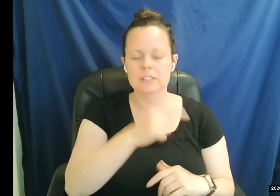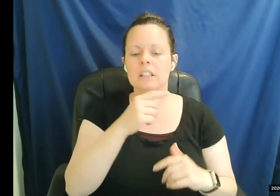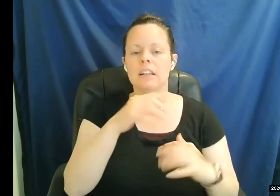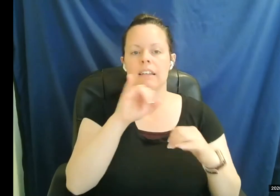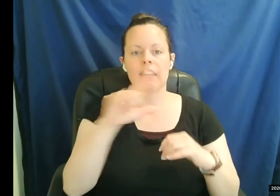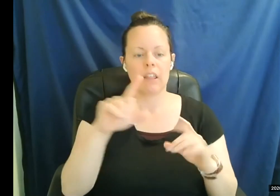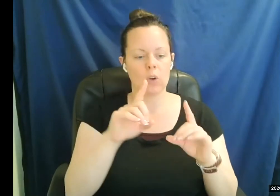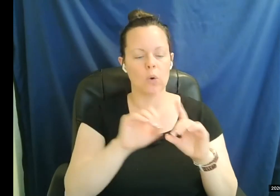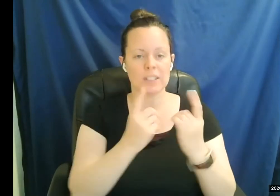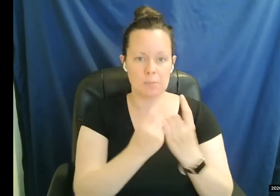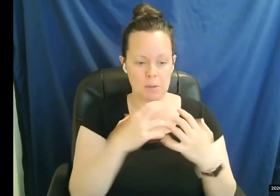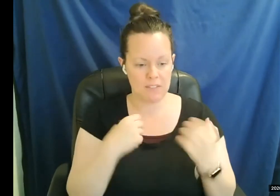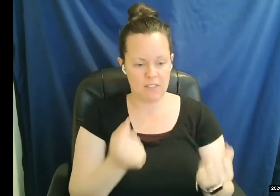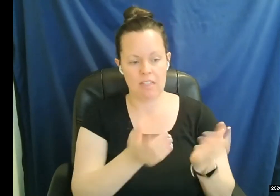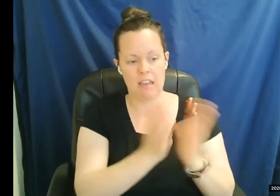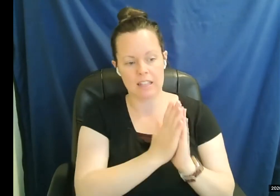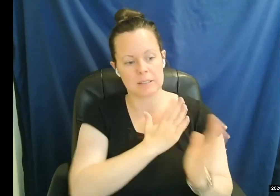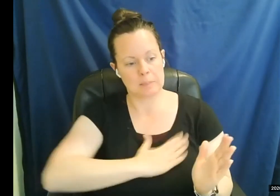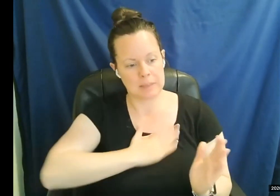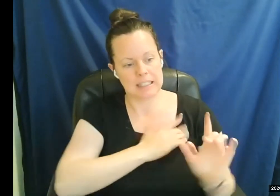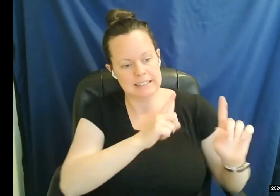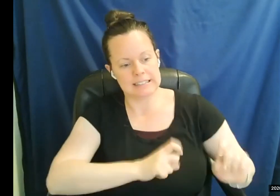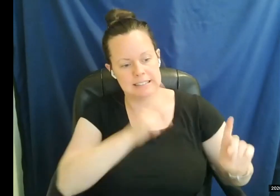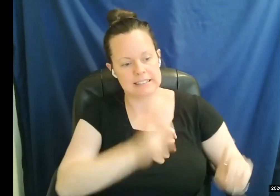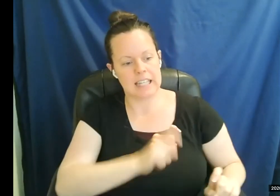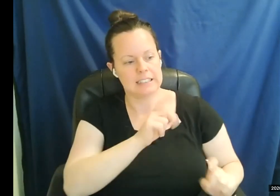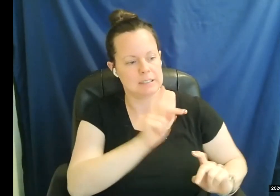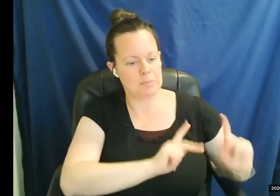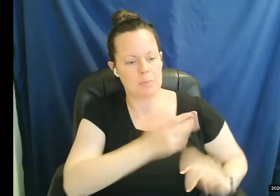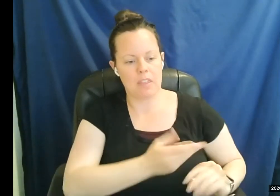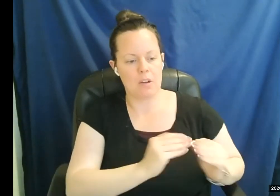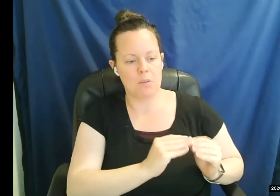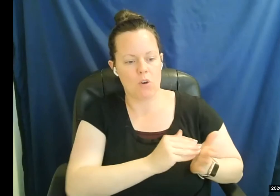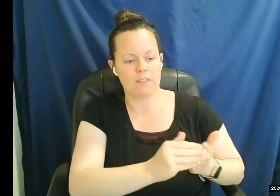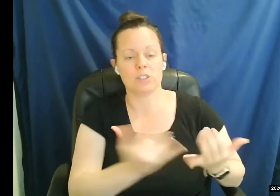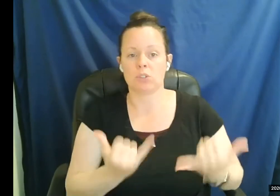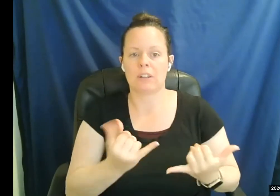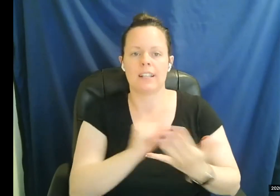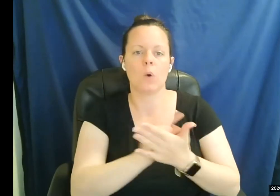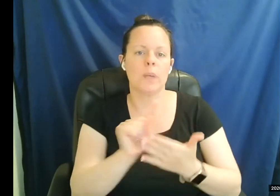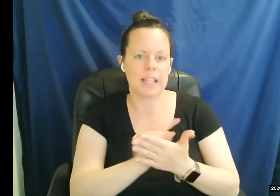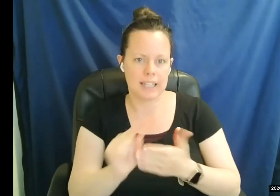to test their residents more often. So in this case, right now it's weekly.